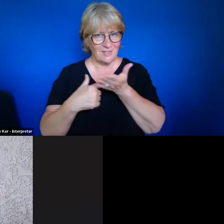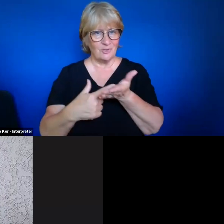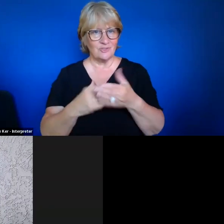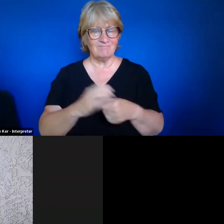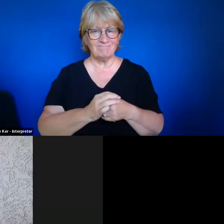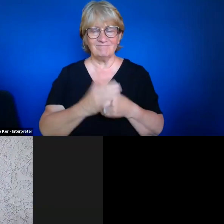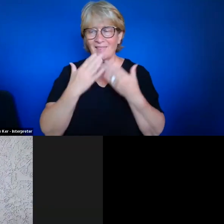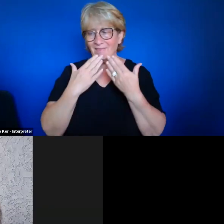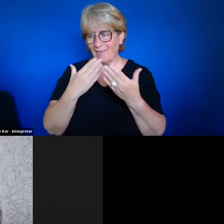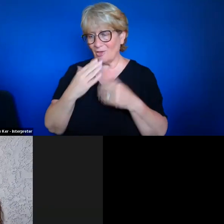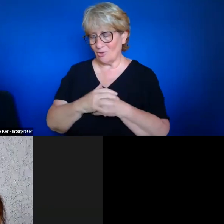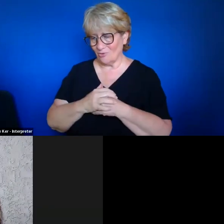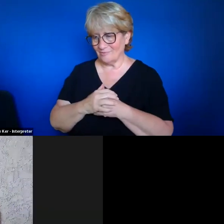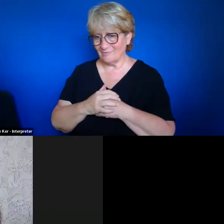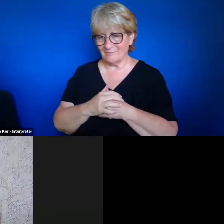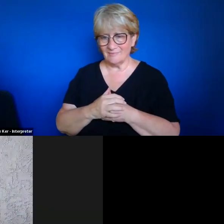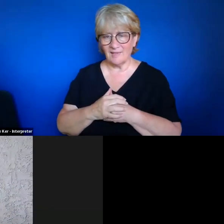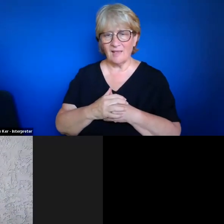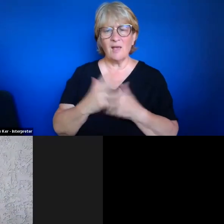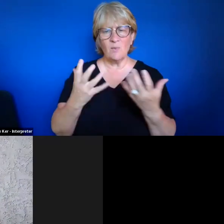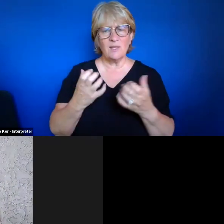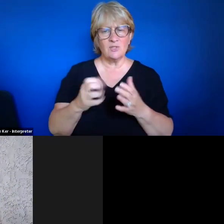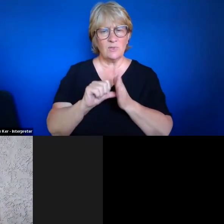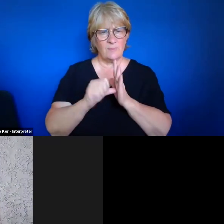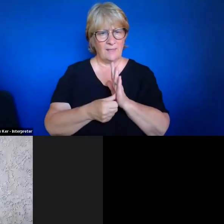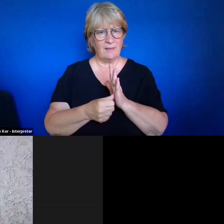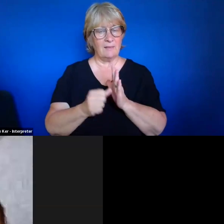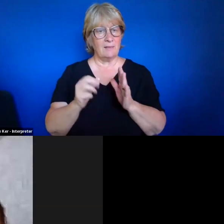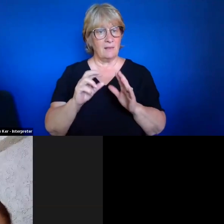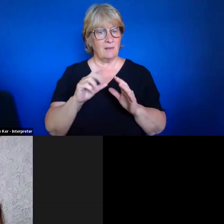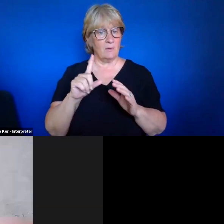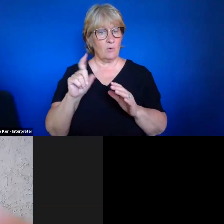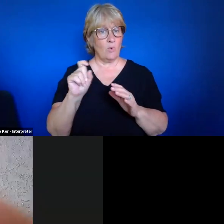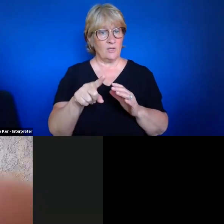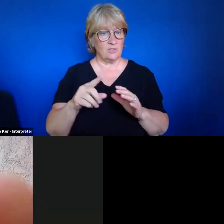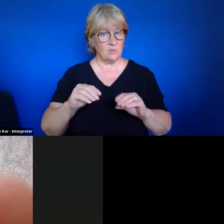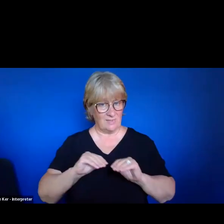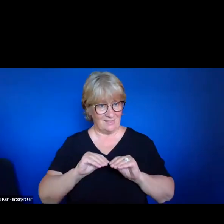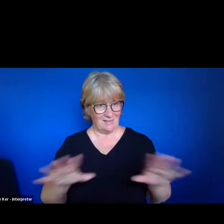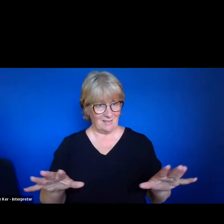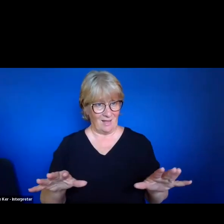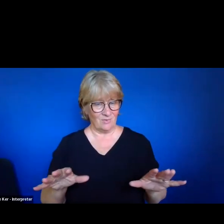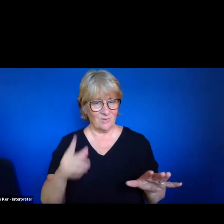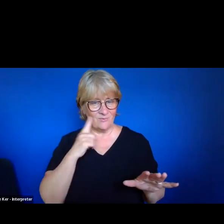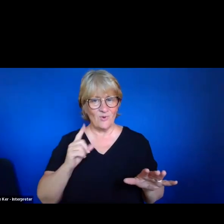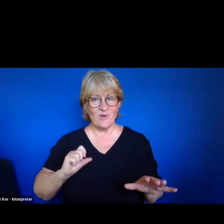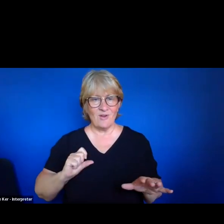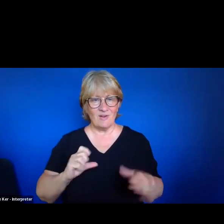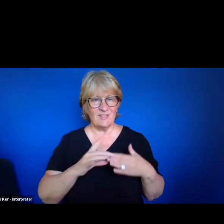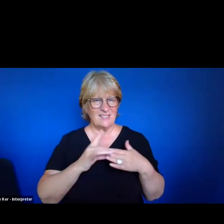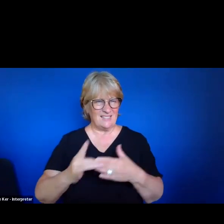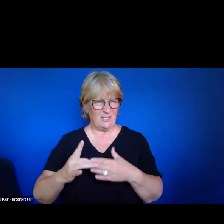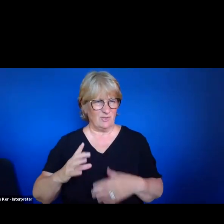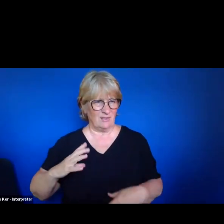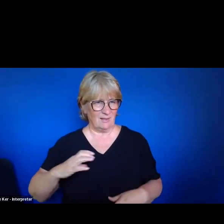Thank you, Senator Dingra. I'm just gonna repeat the prompt questions that we sent out for our steering committee members and that I